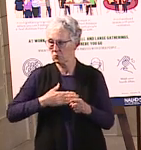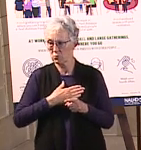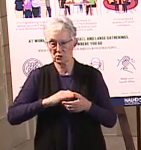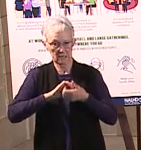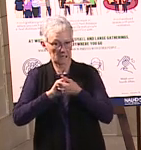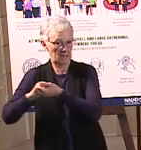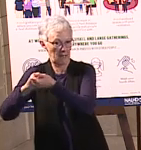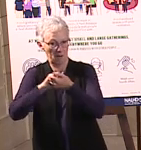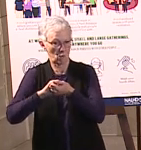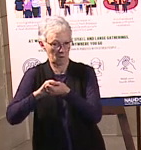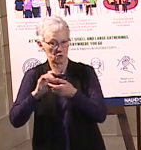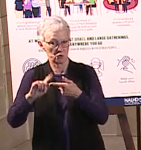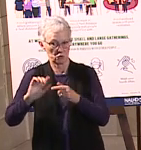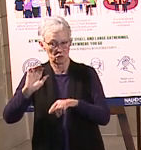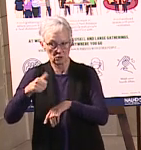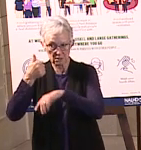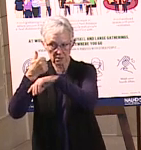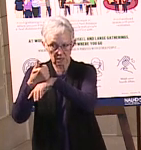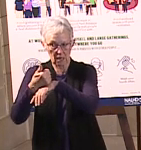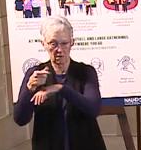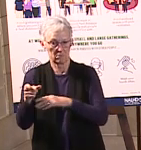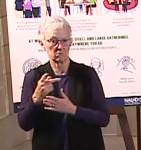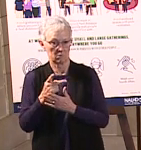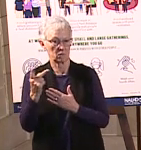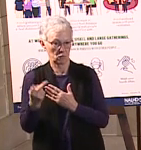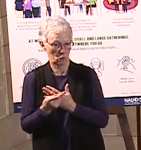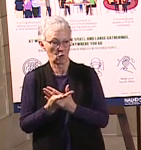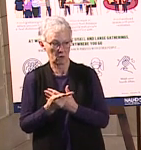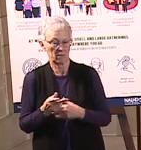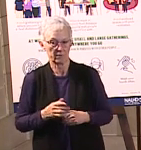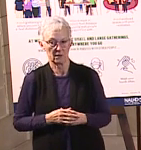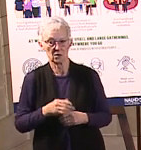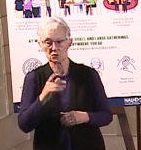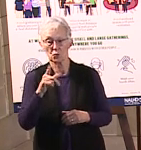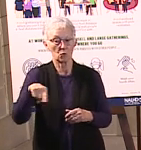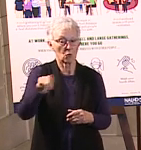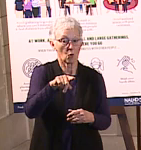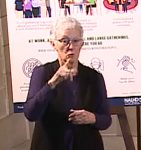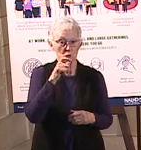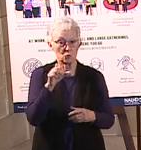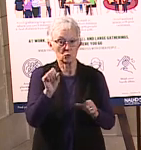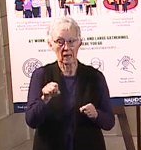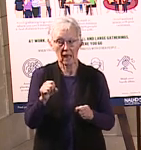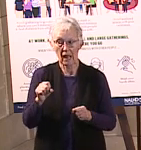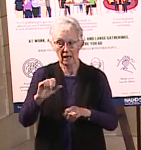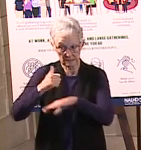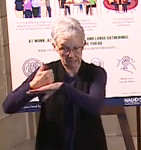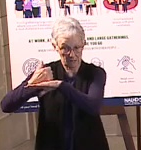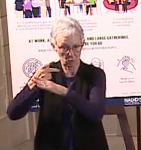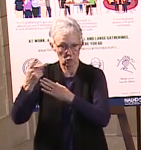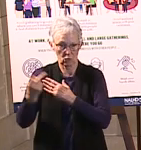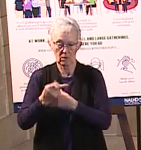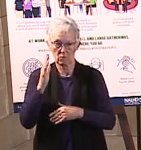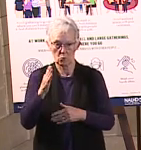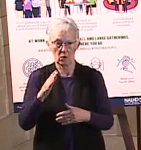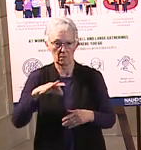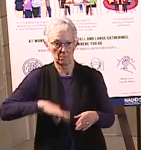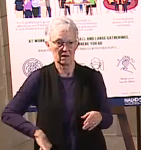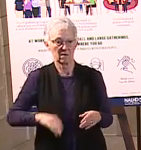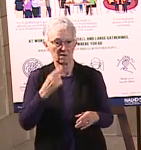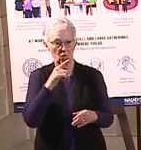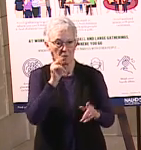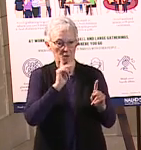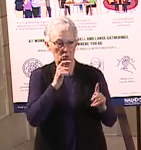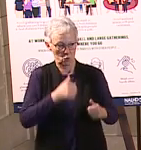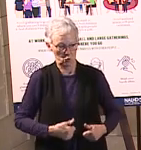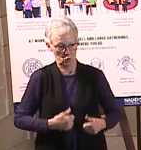because I think for the facilities that are able to take advantage of it, will be a help to the residents. So Thank you very much. Appreciate it. All